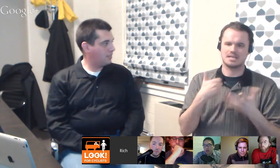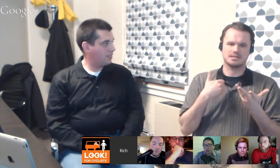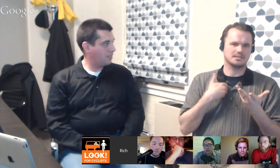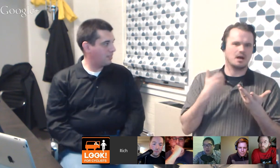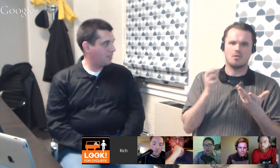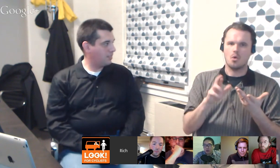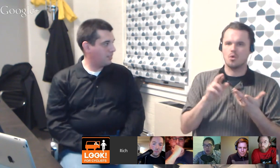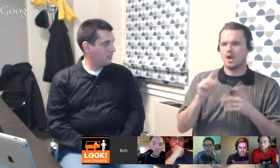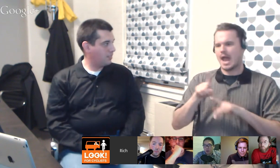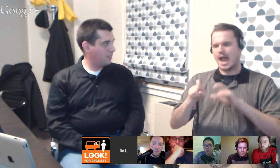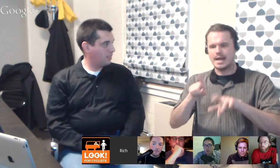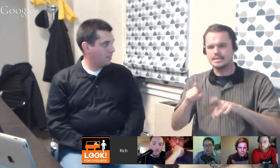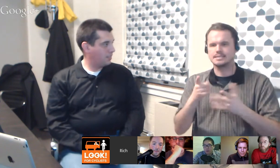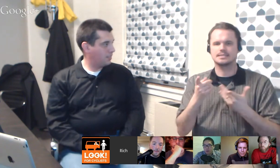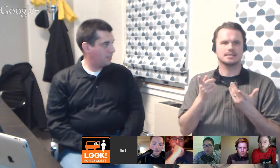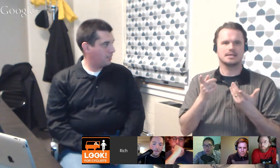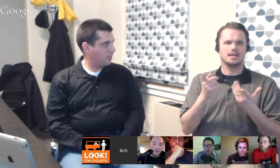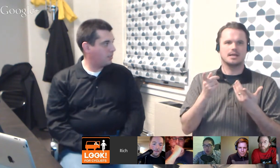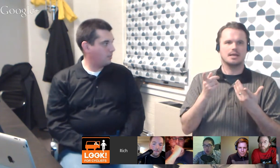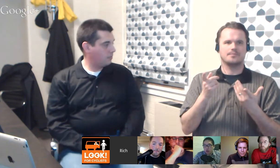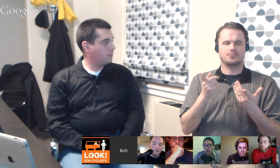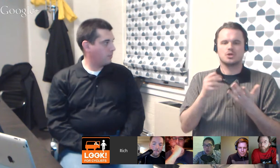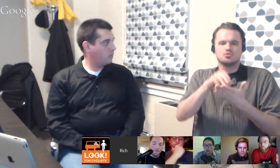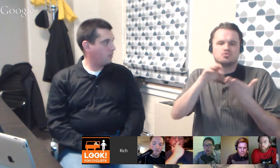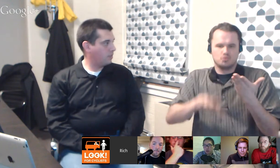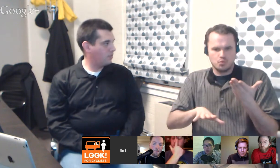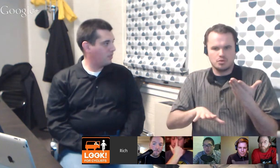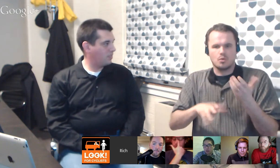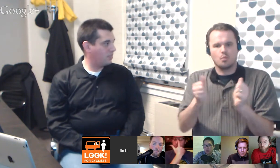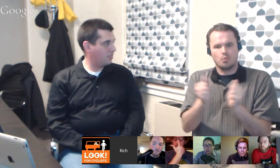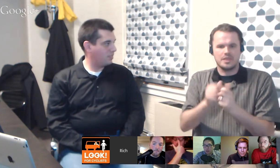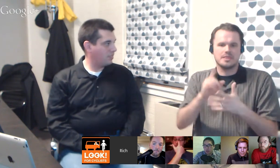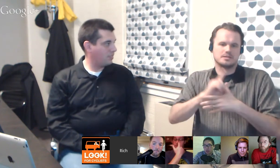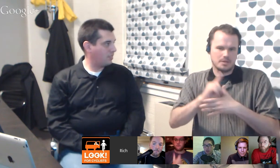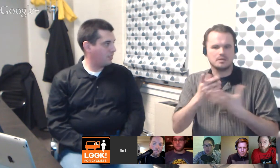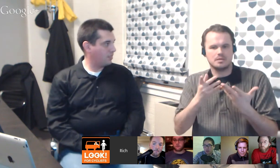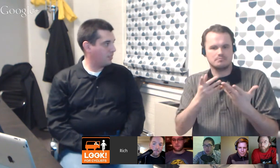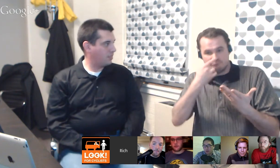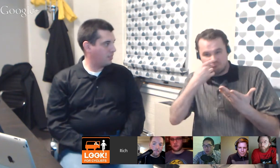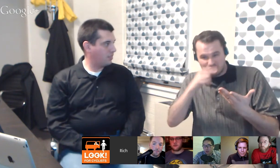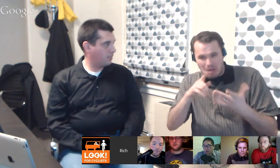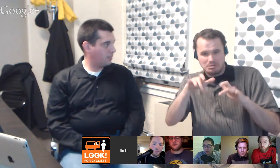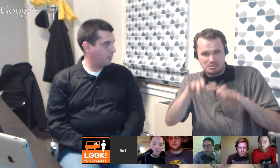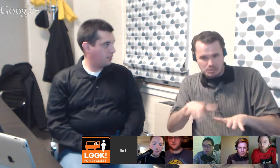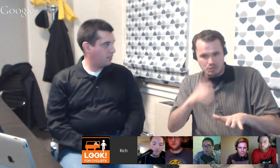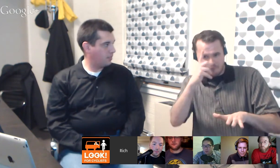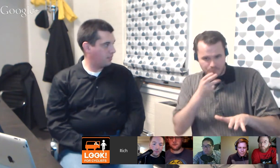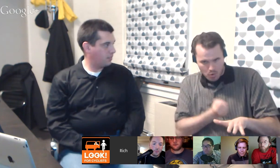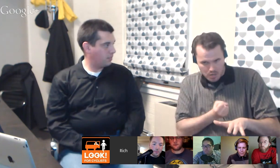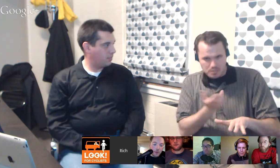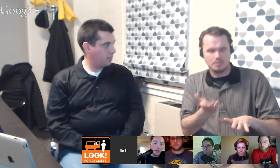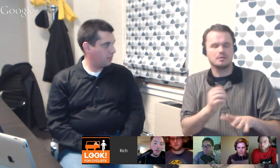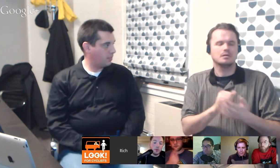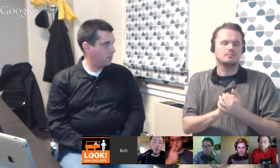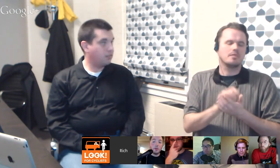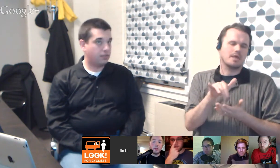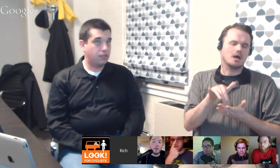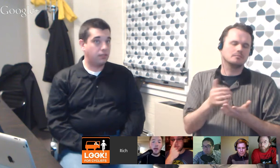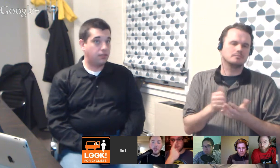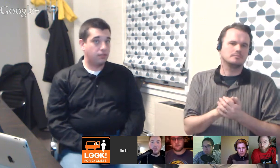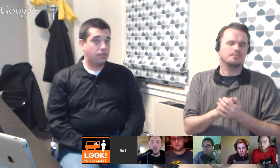or ask a student with disabilities to test the site for us.